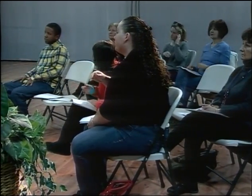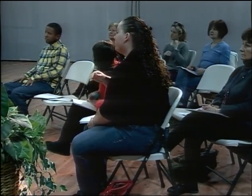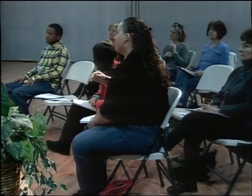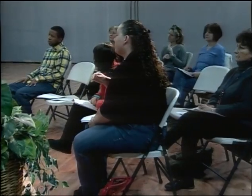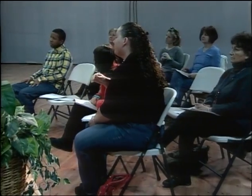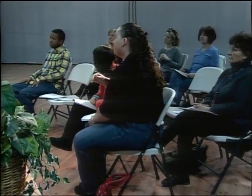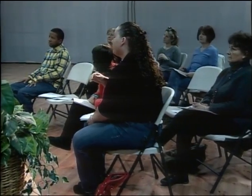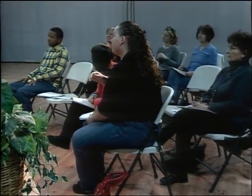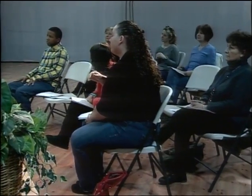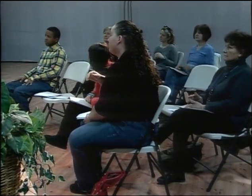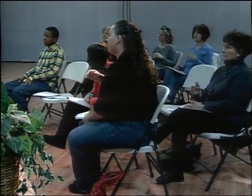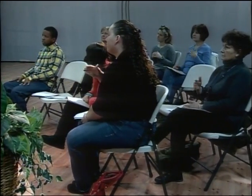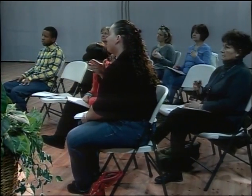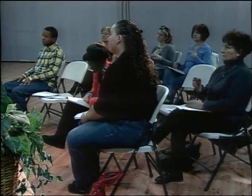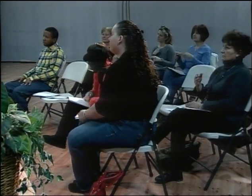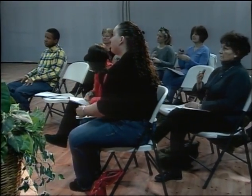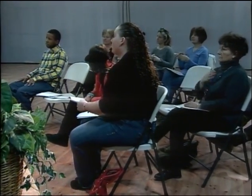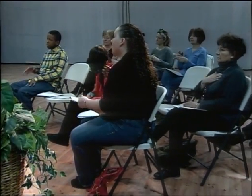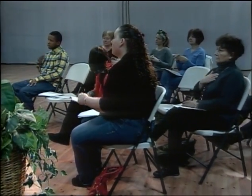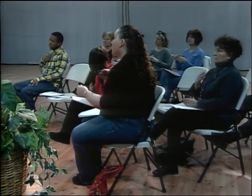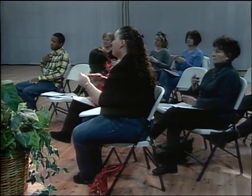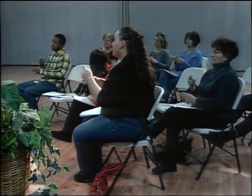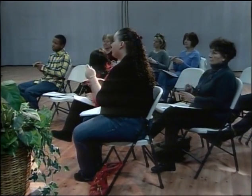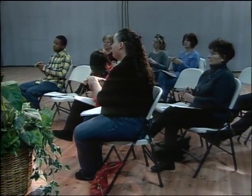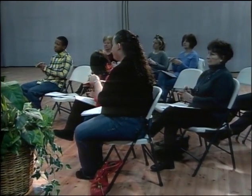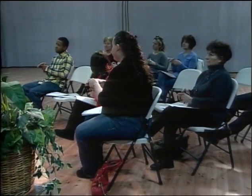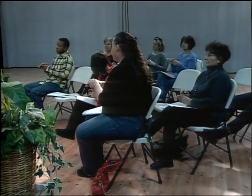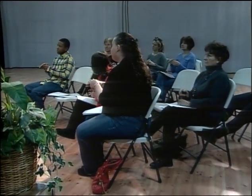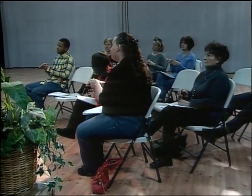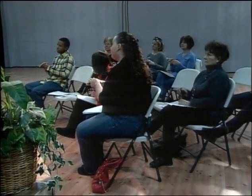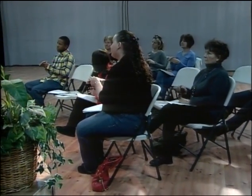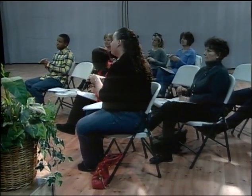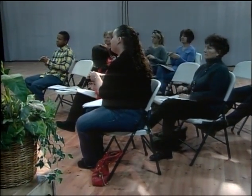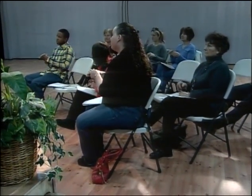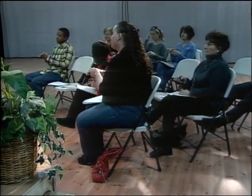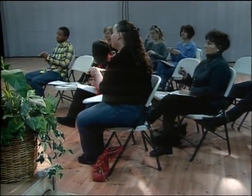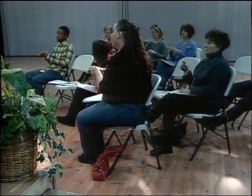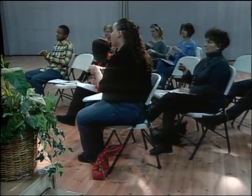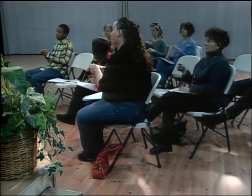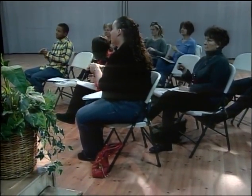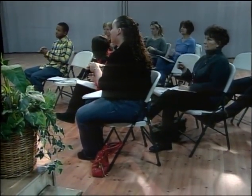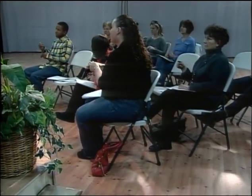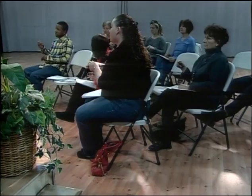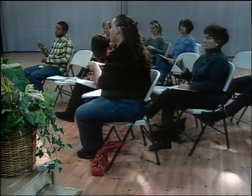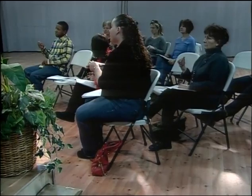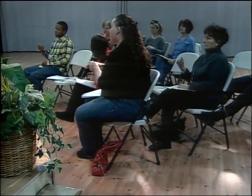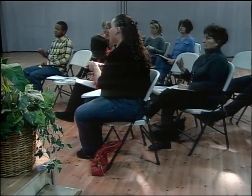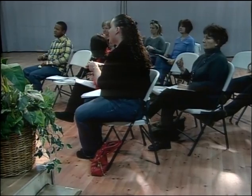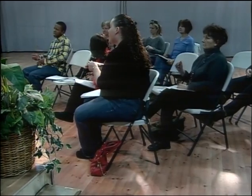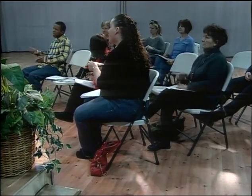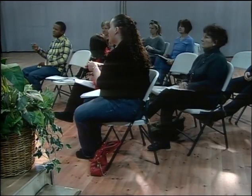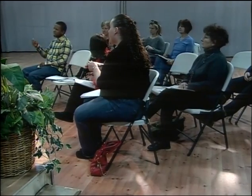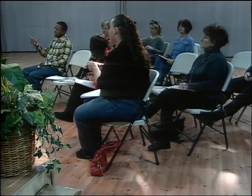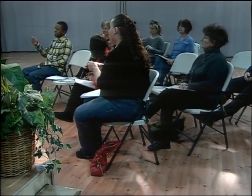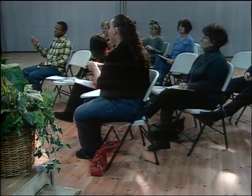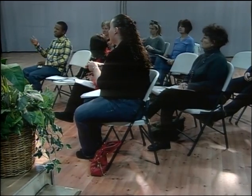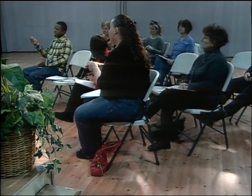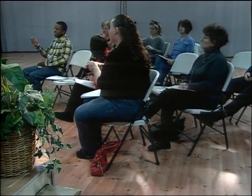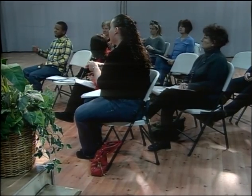Okay. My name. And then you need to practice, spell out your name. So you're Tony? Anthony.